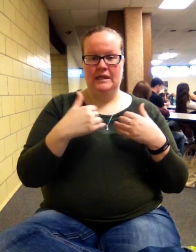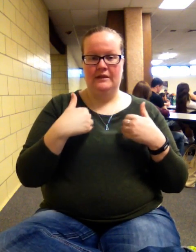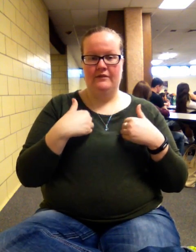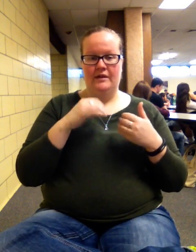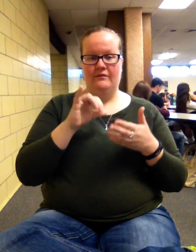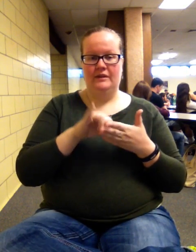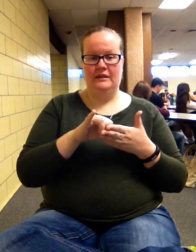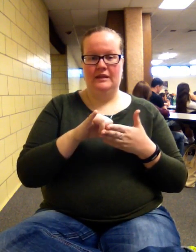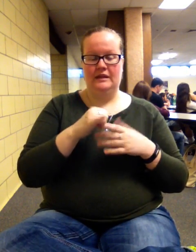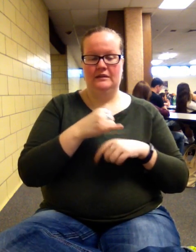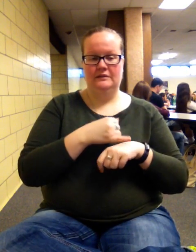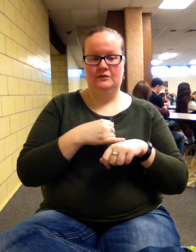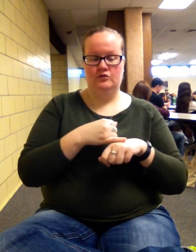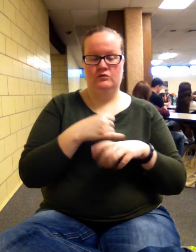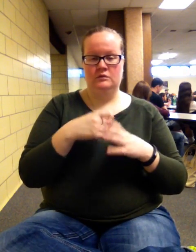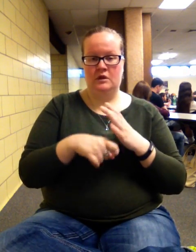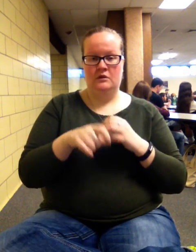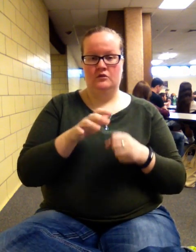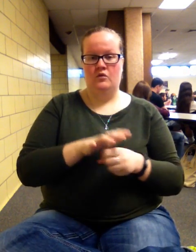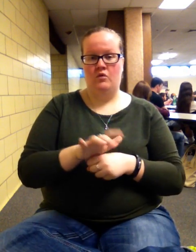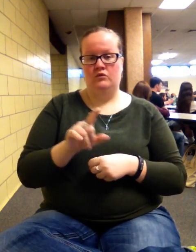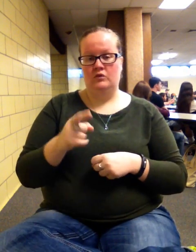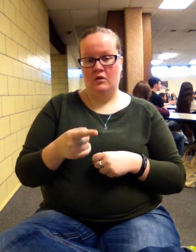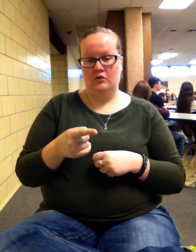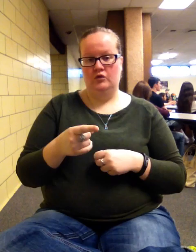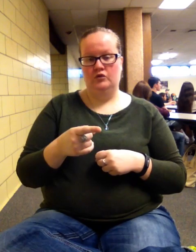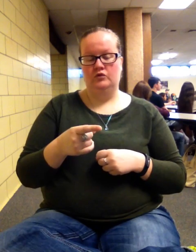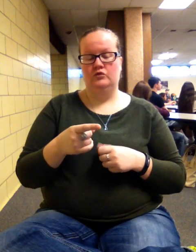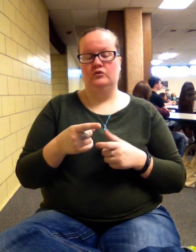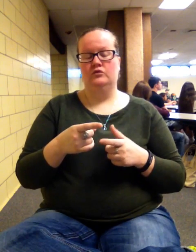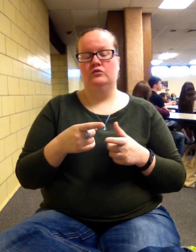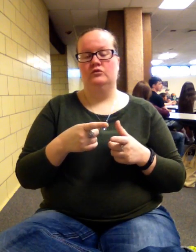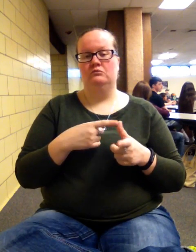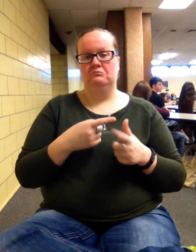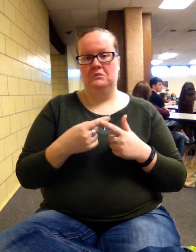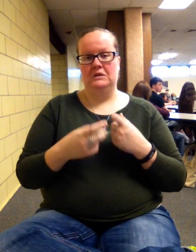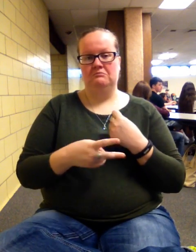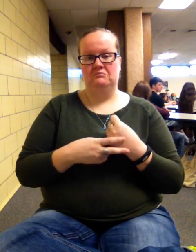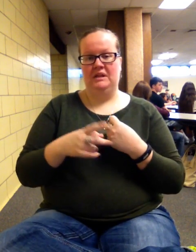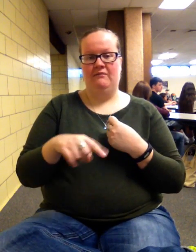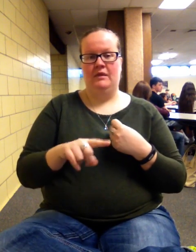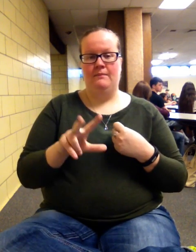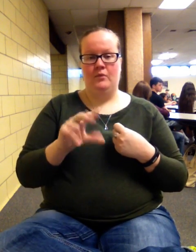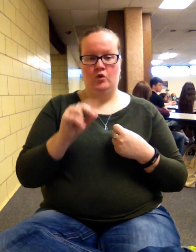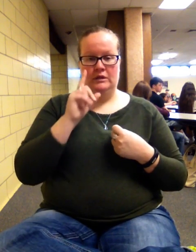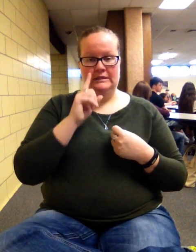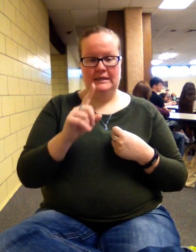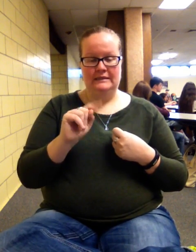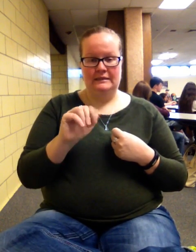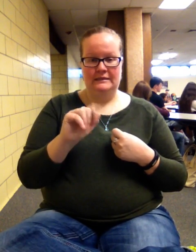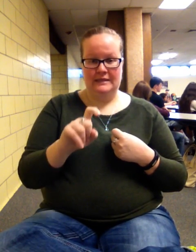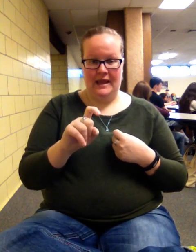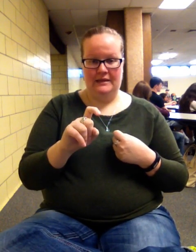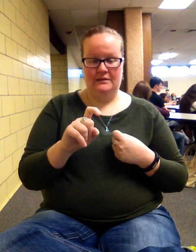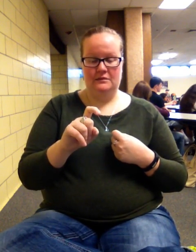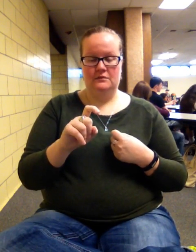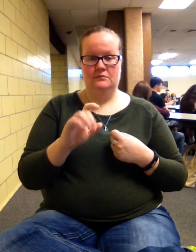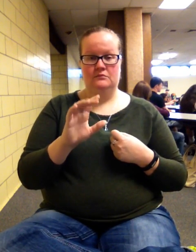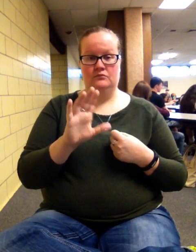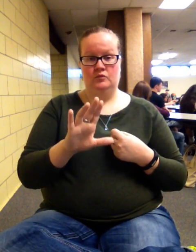interest cost them a whole dollar, it saved them 30 cents in tax, so the way they look at it is that interest really only